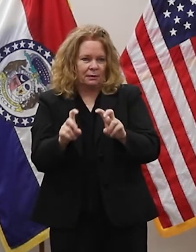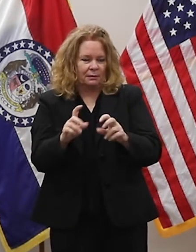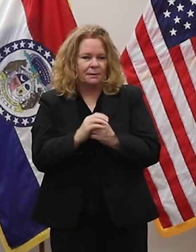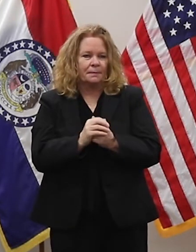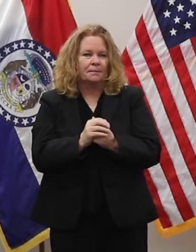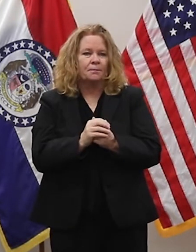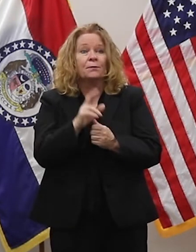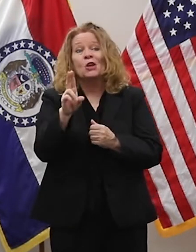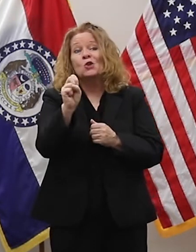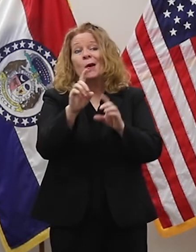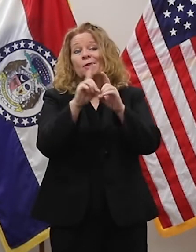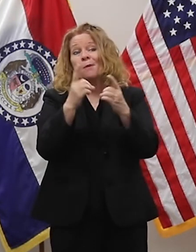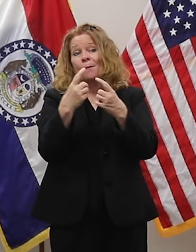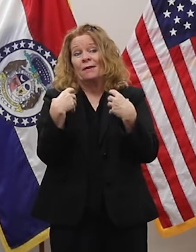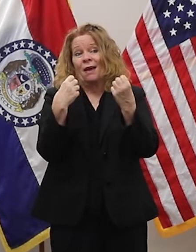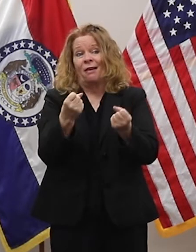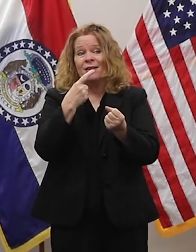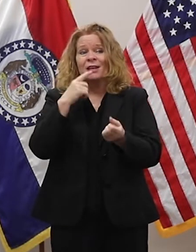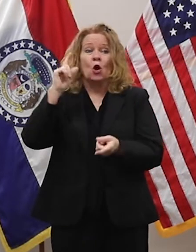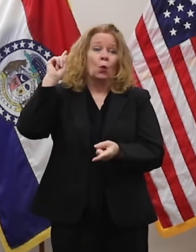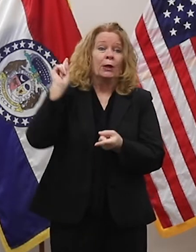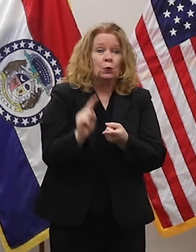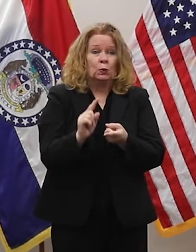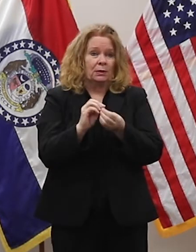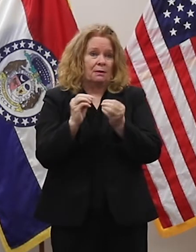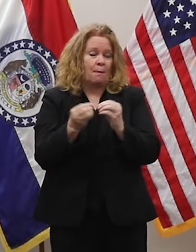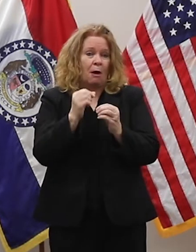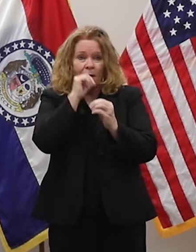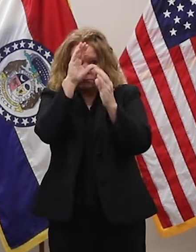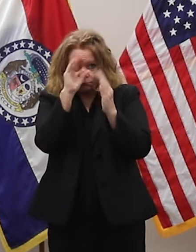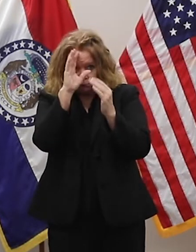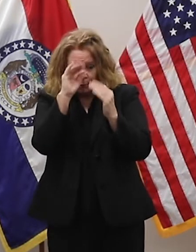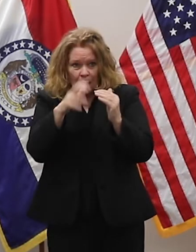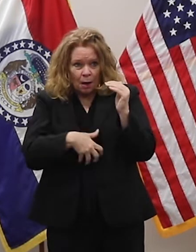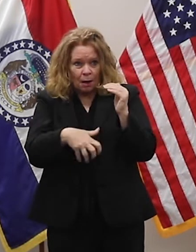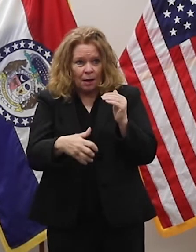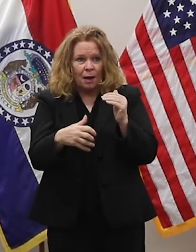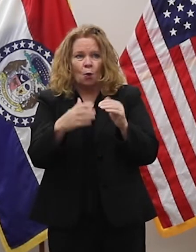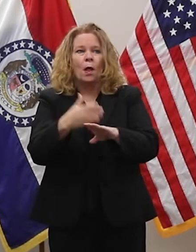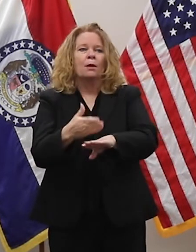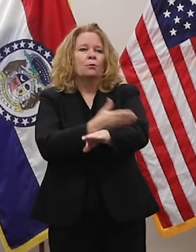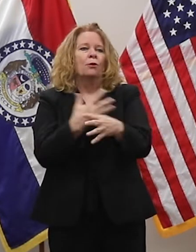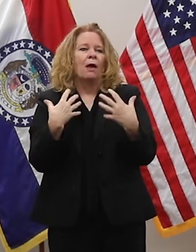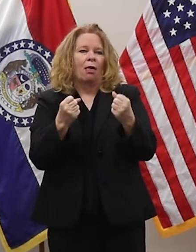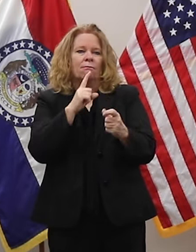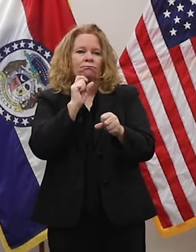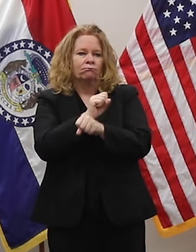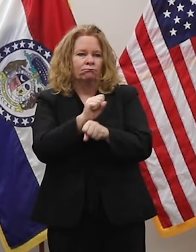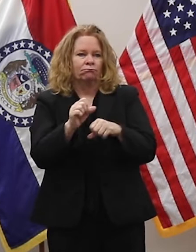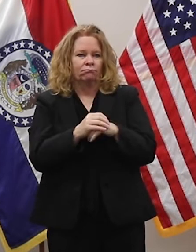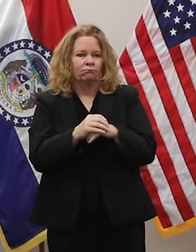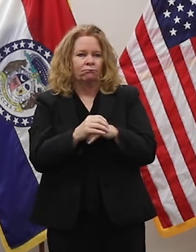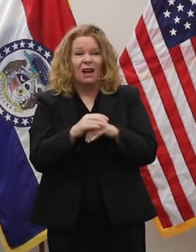identified reducing the national rate of unintended pregnancy as a critical step to improving health. Unintended